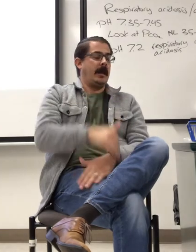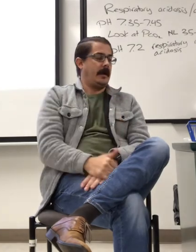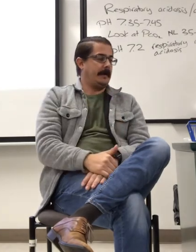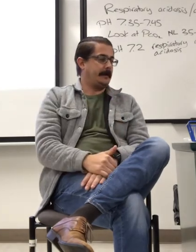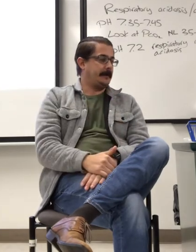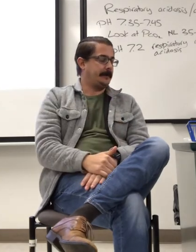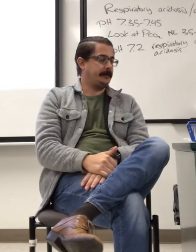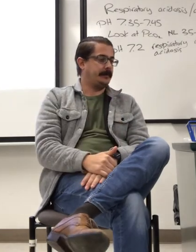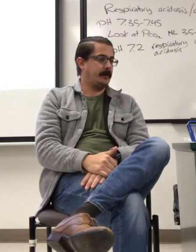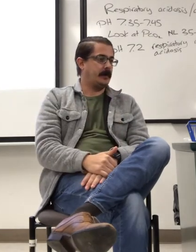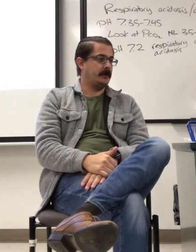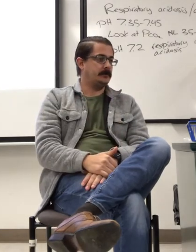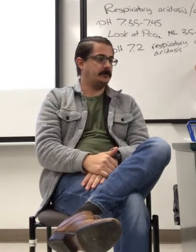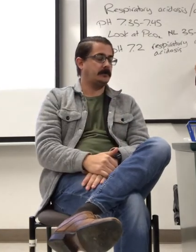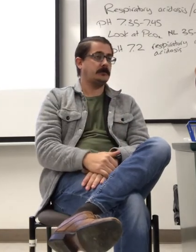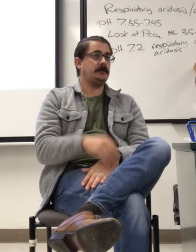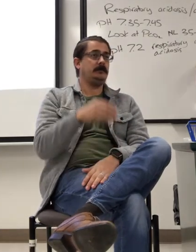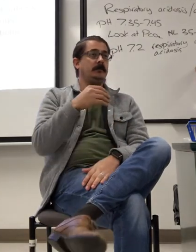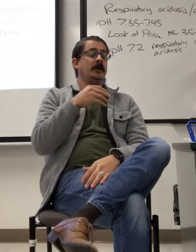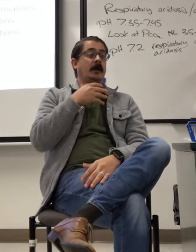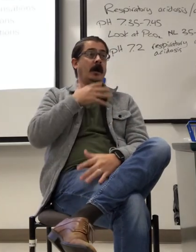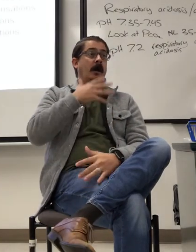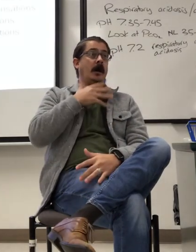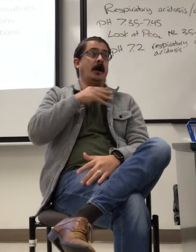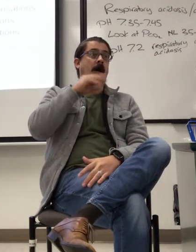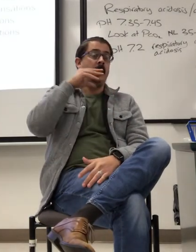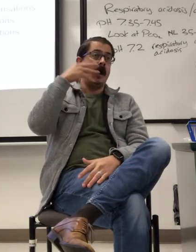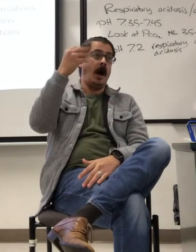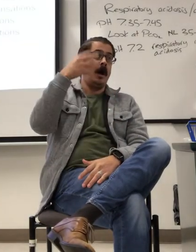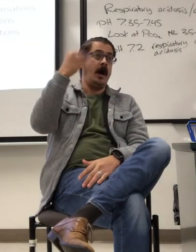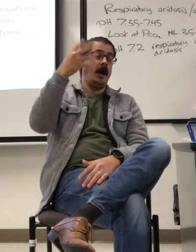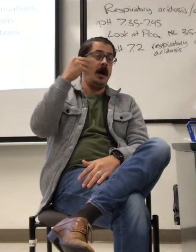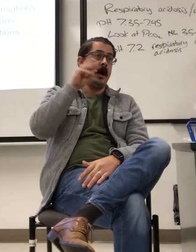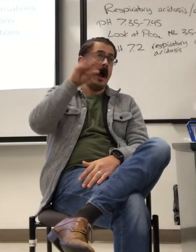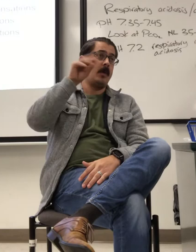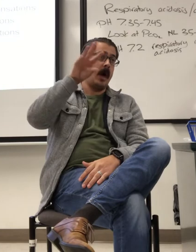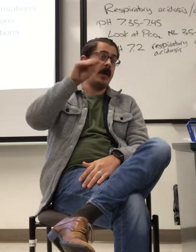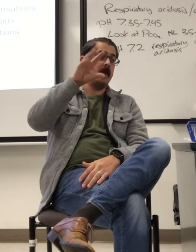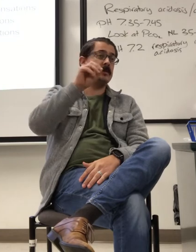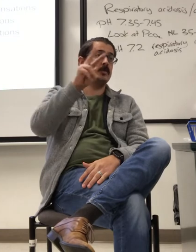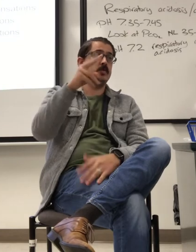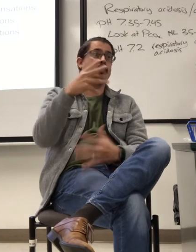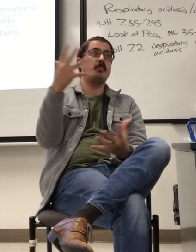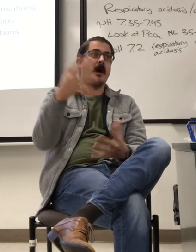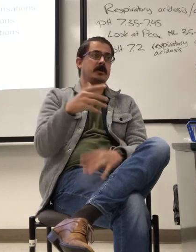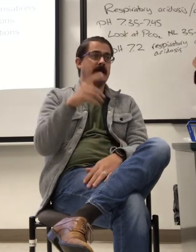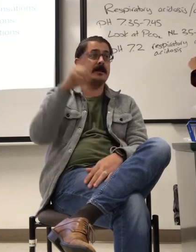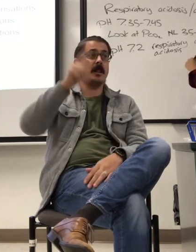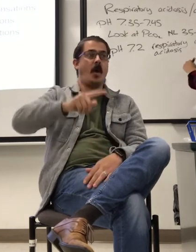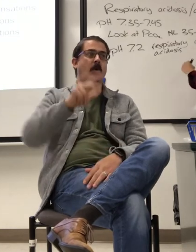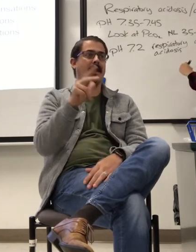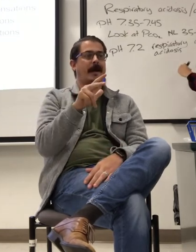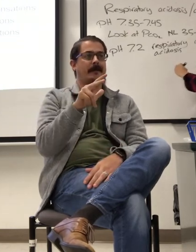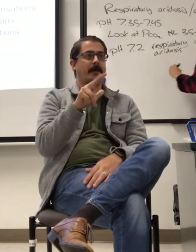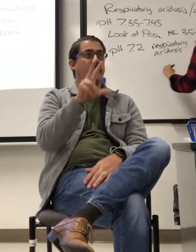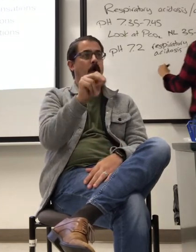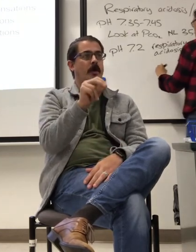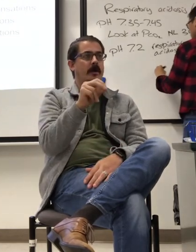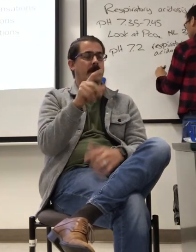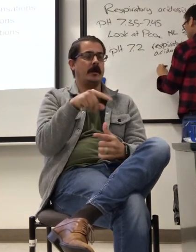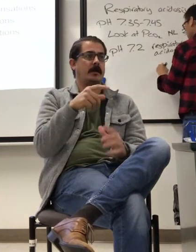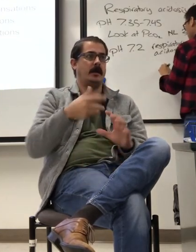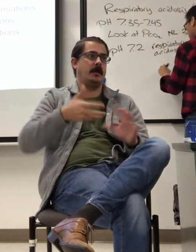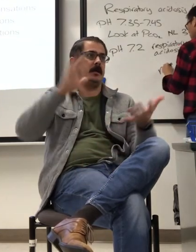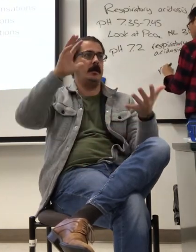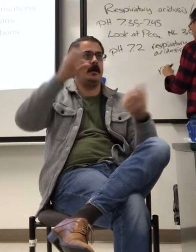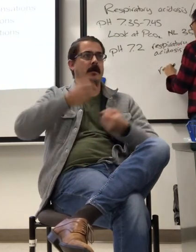and you're breathing off too much CO2. So that value is low, say 30. And then maybe it's a distress, it causes